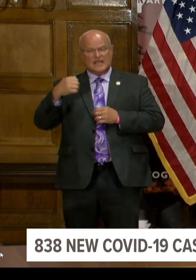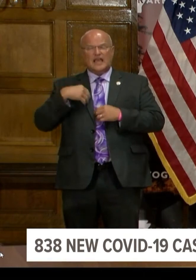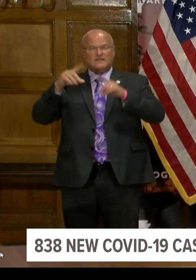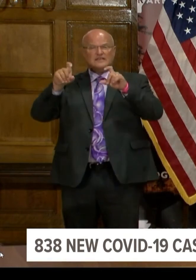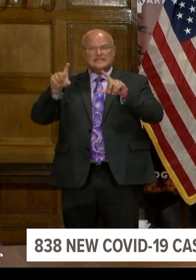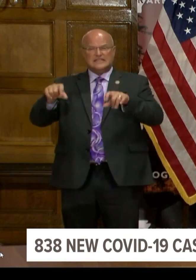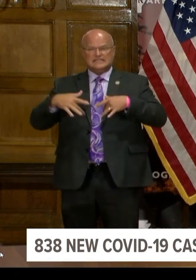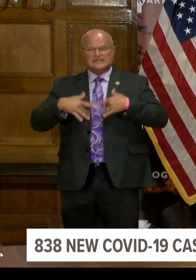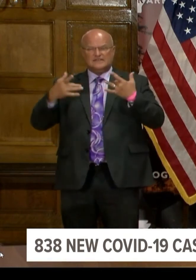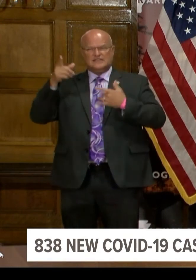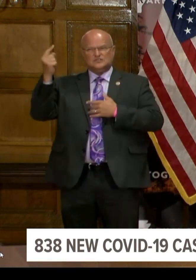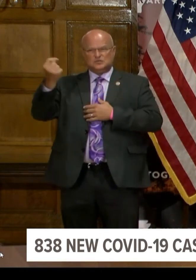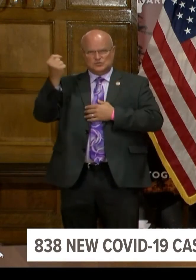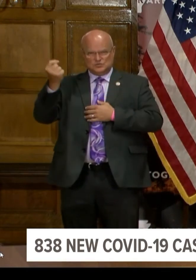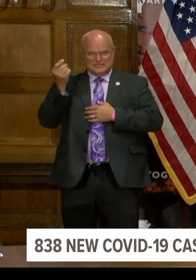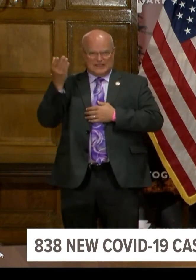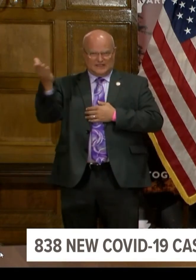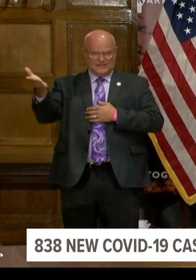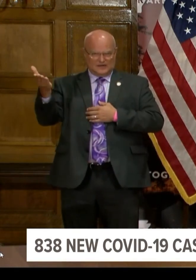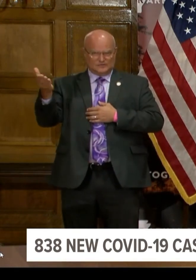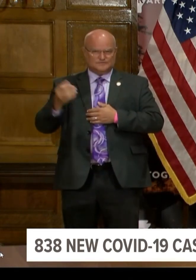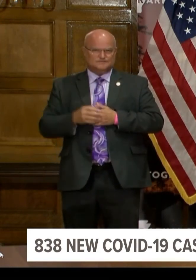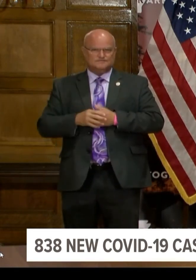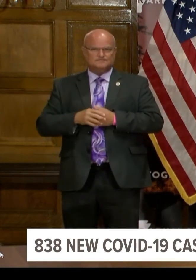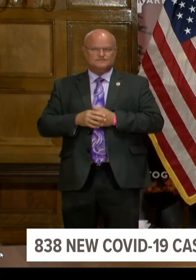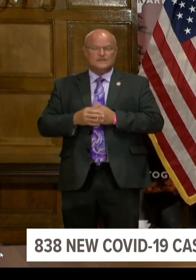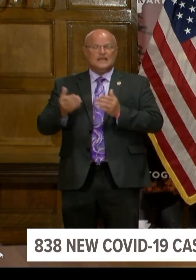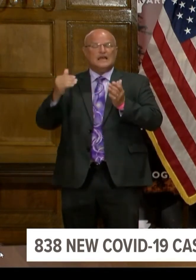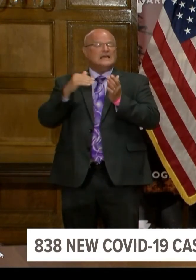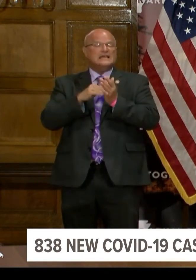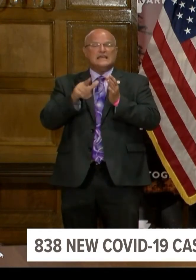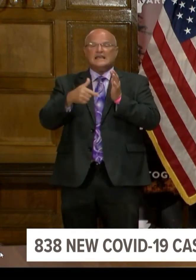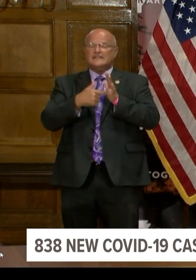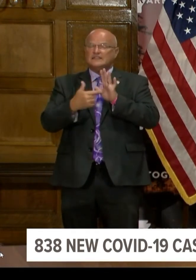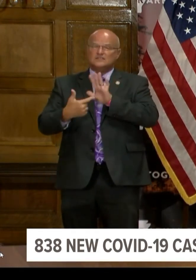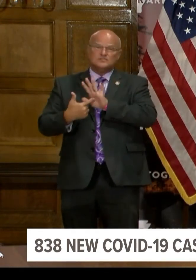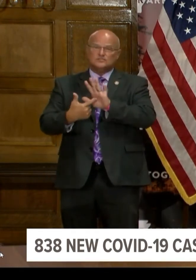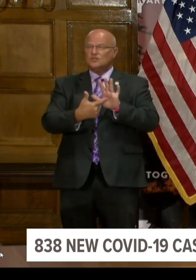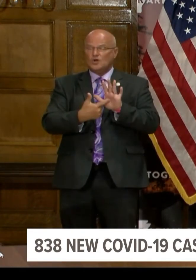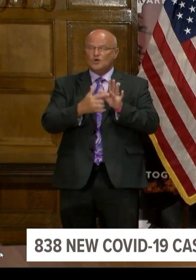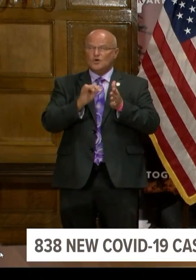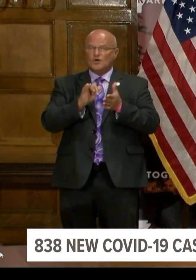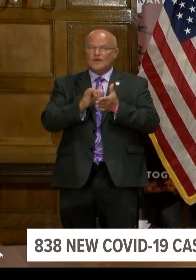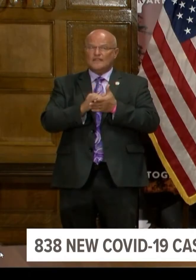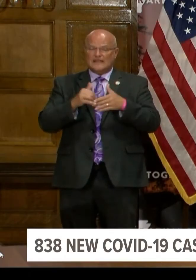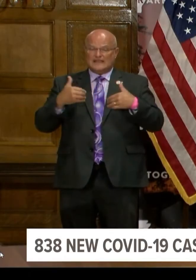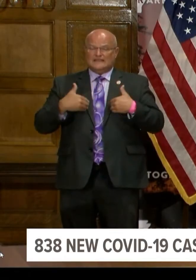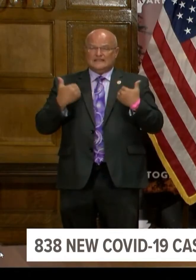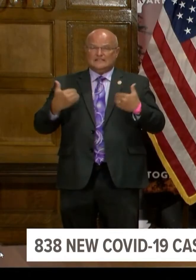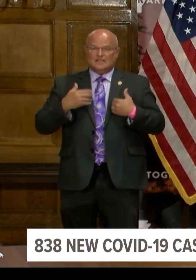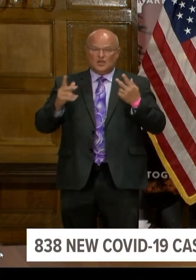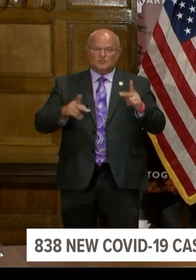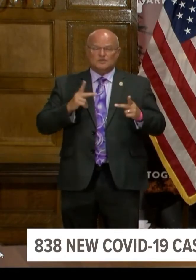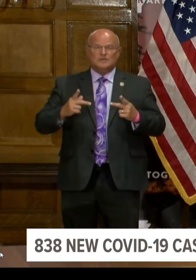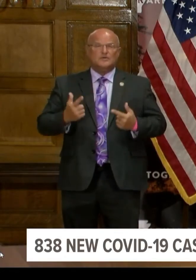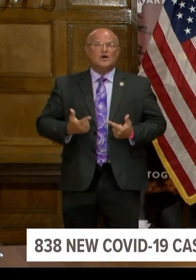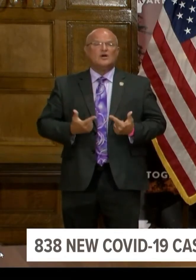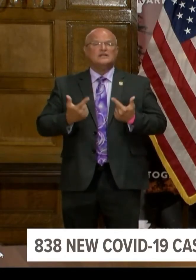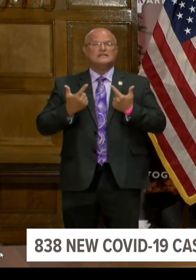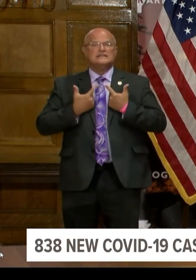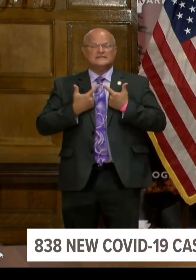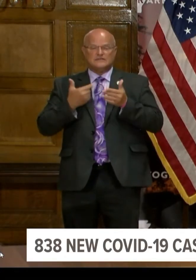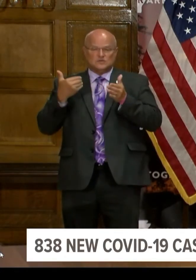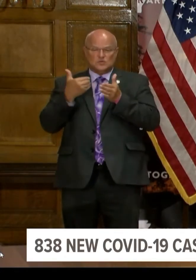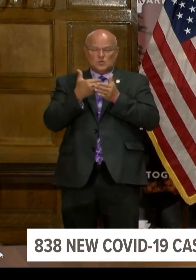testing event next Tuesday at that institution. Again, these point out the fact that these young adults are living in